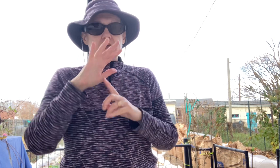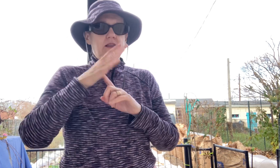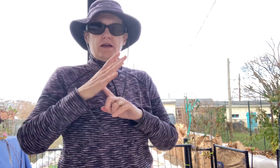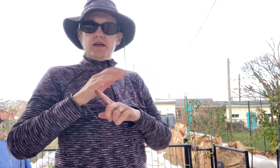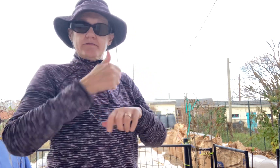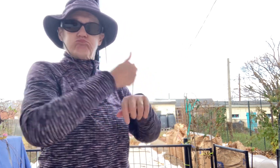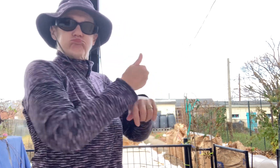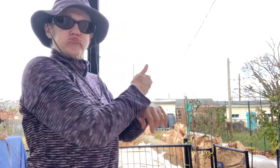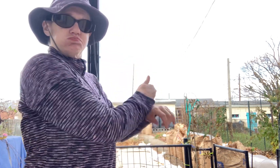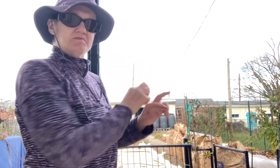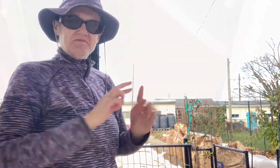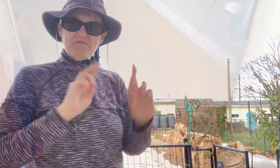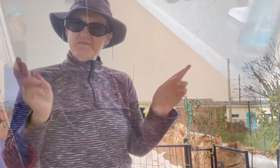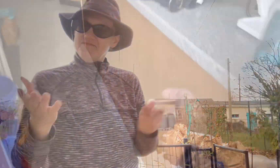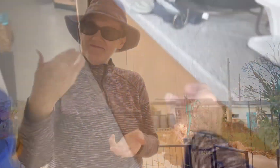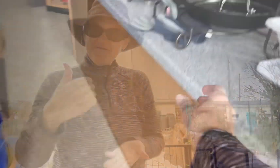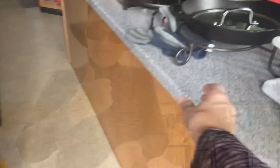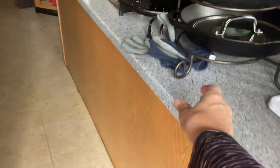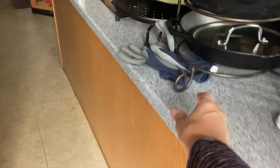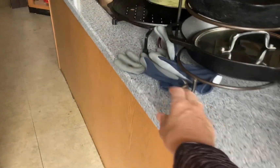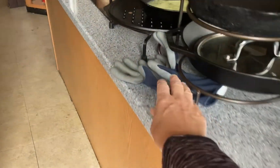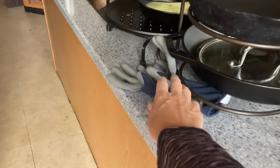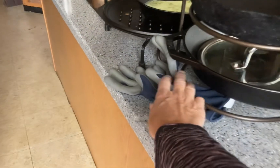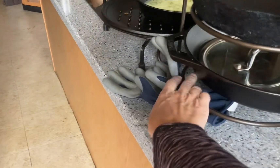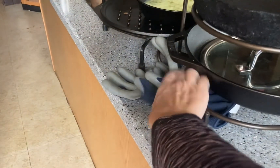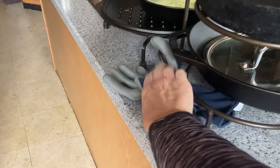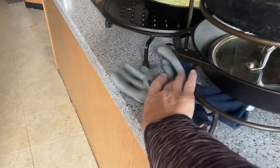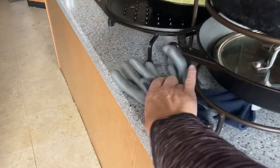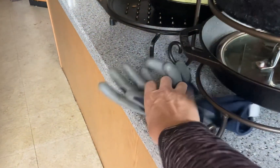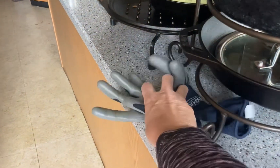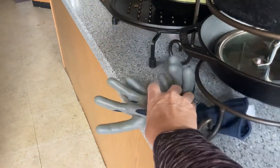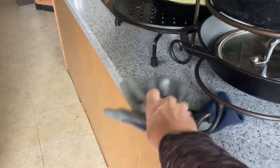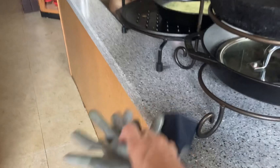house. And I've already set up the leaves. We're all ready.